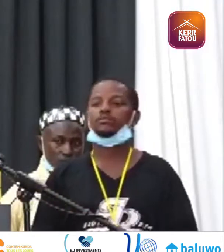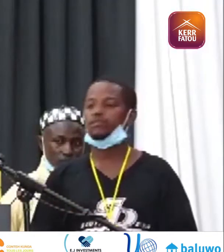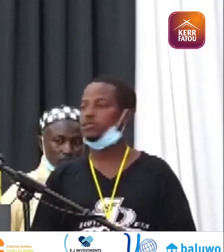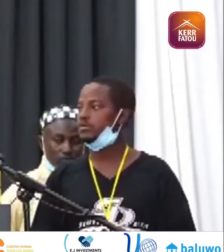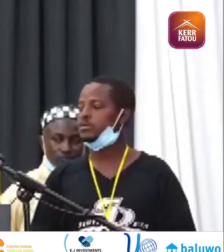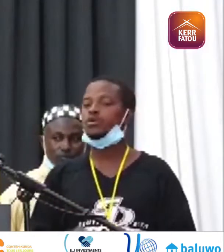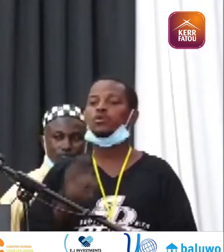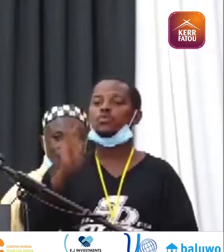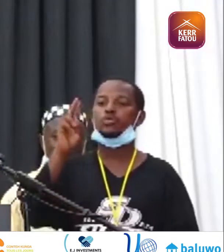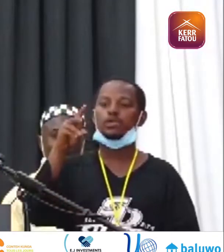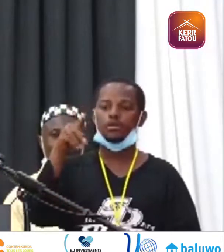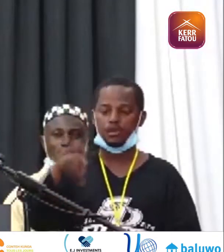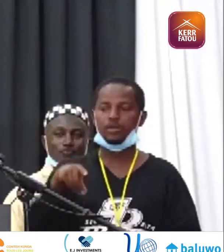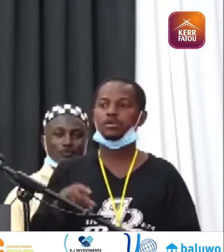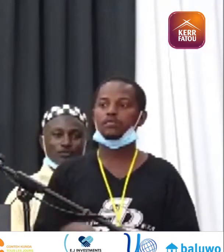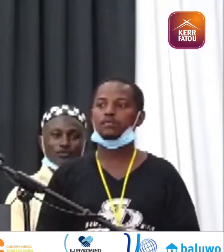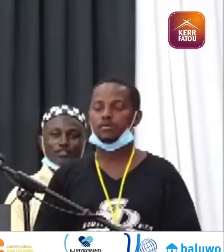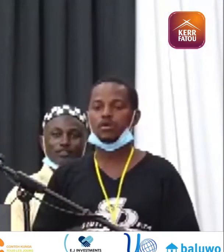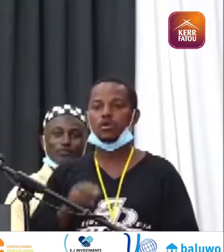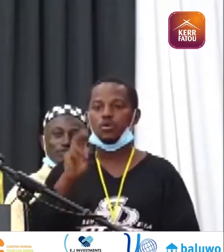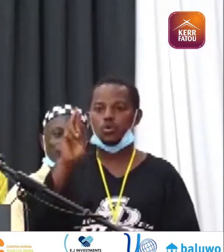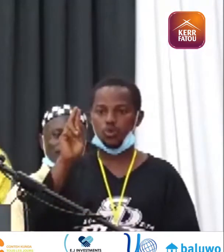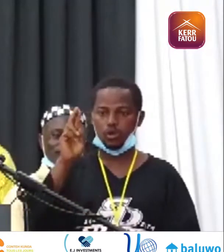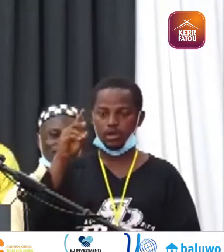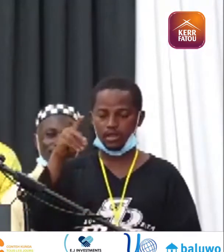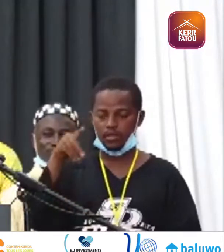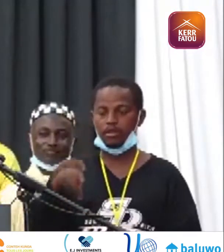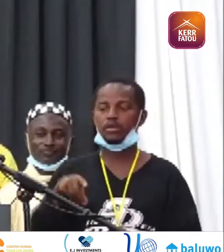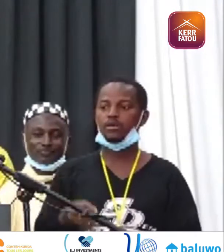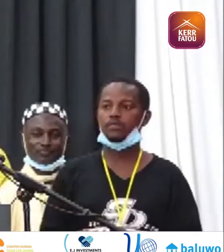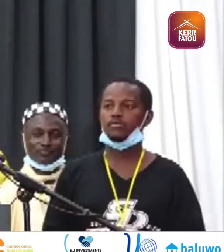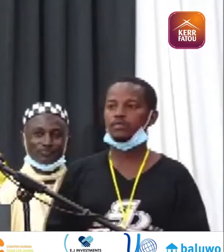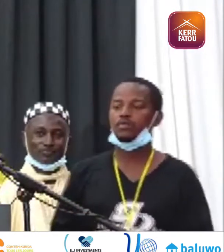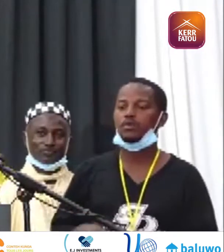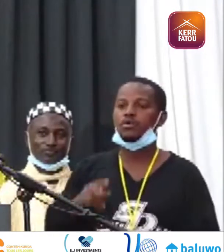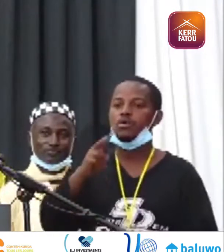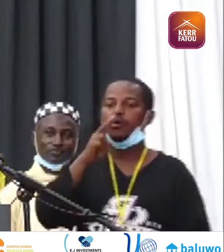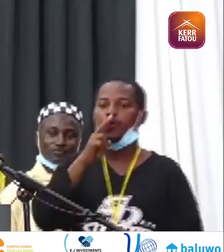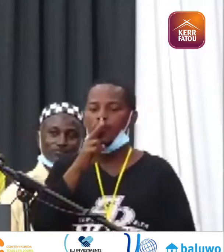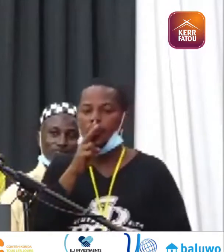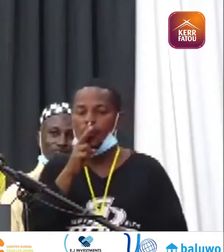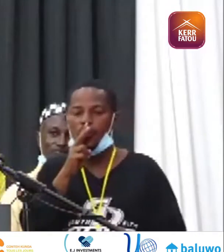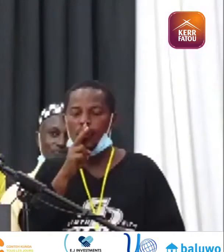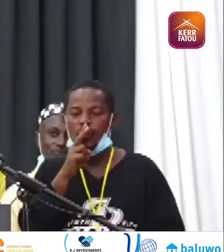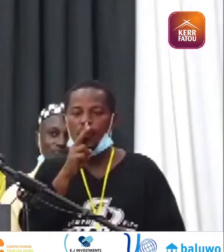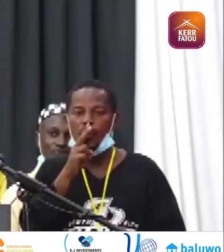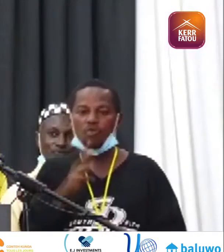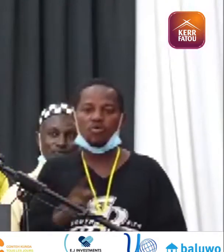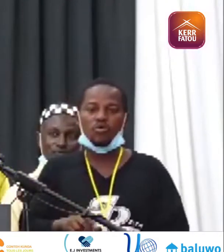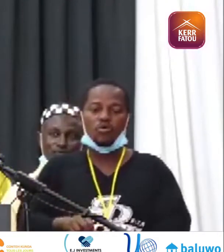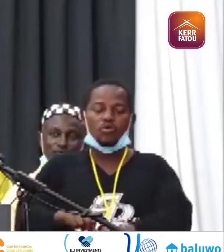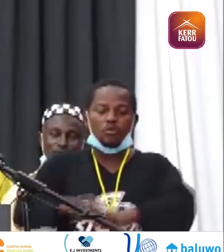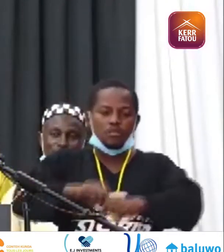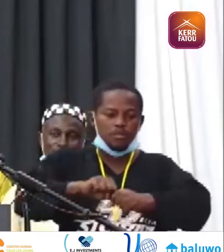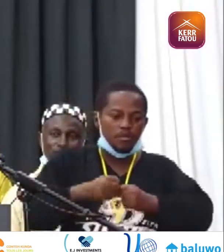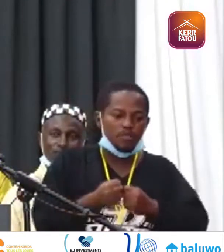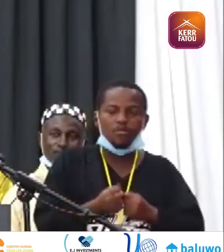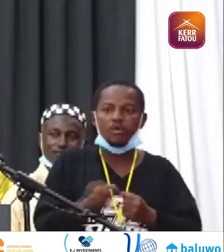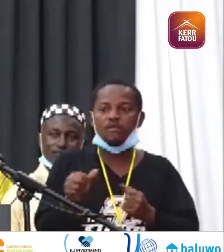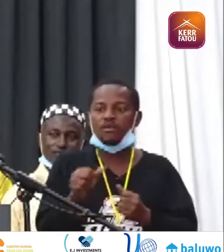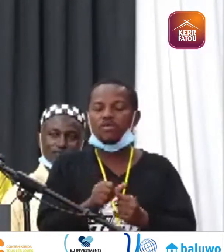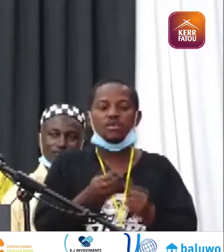I didn't hear that. UDP. Who sabotaged and aborted the efforts to